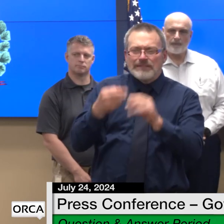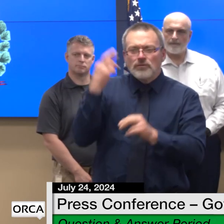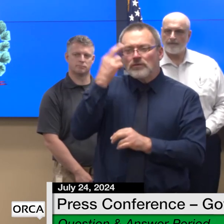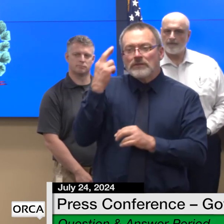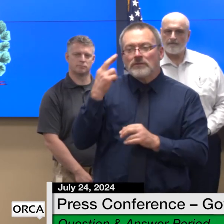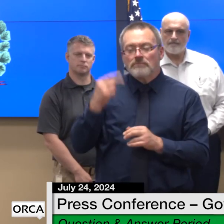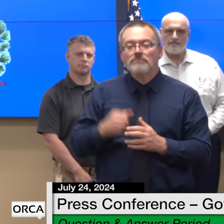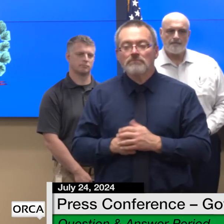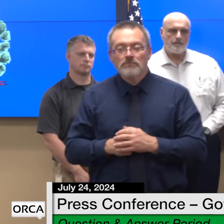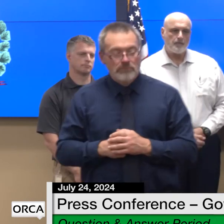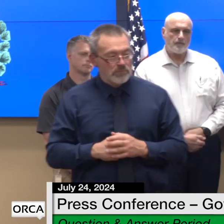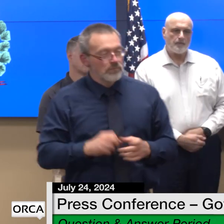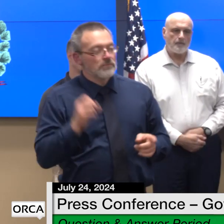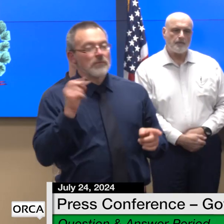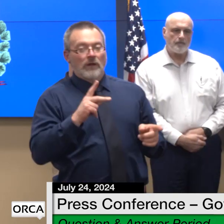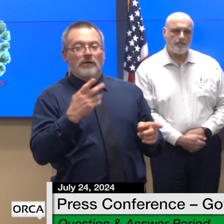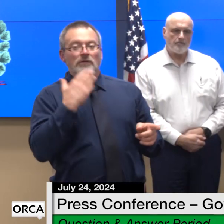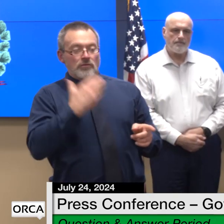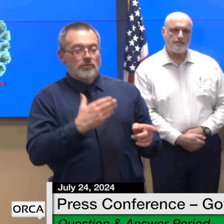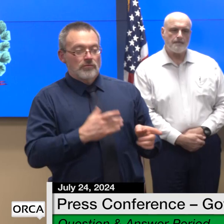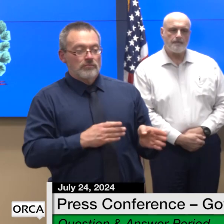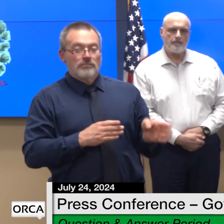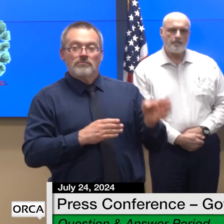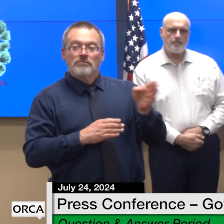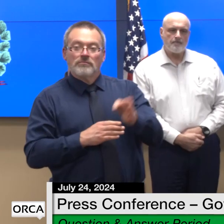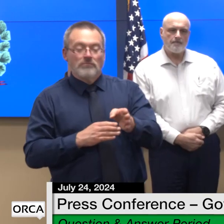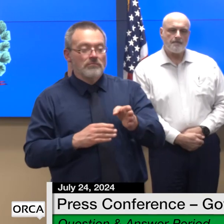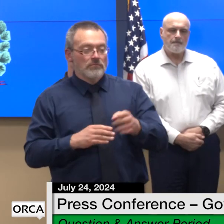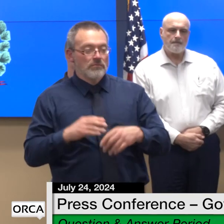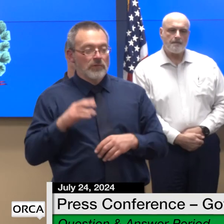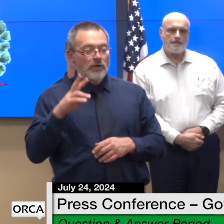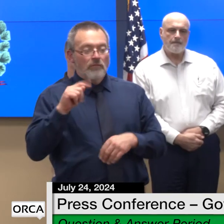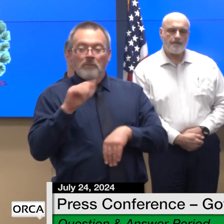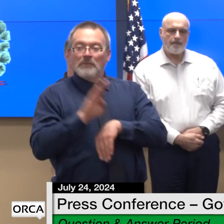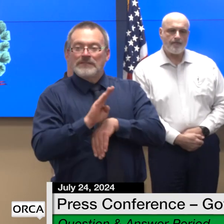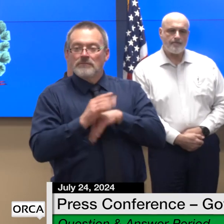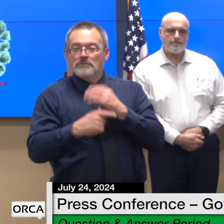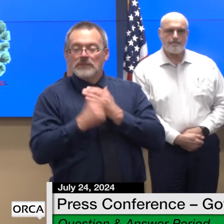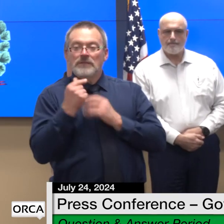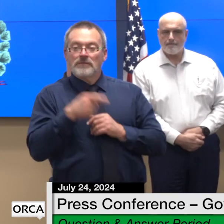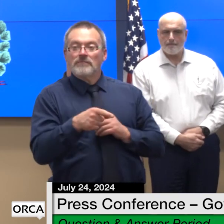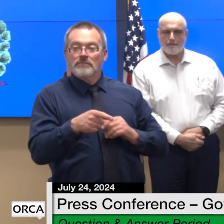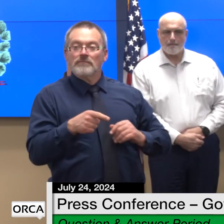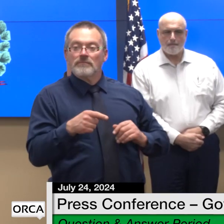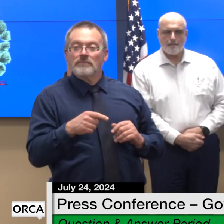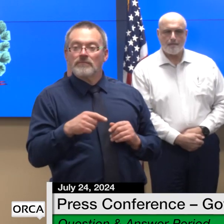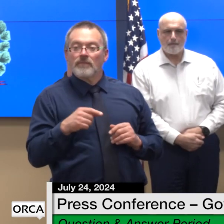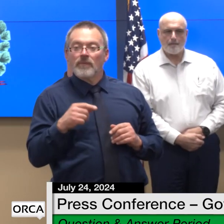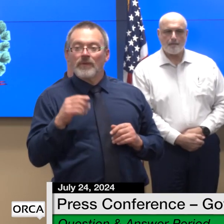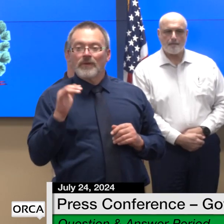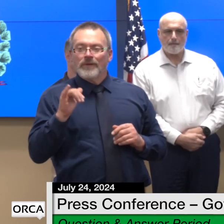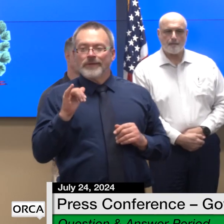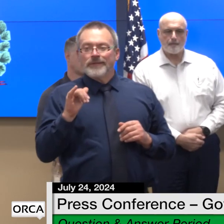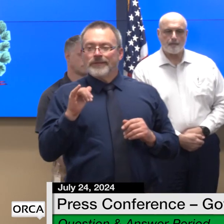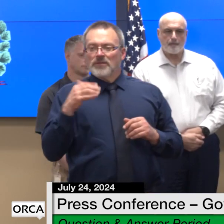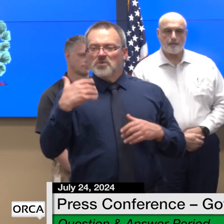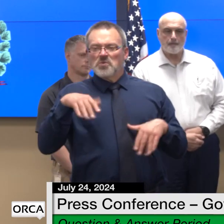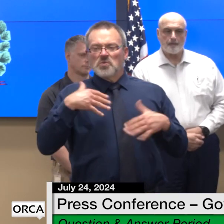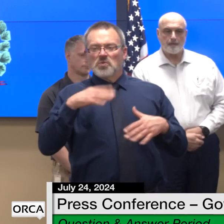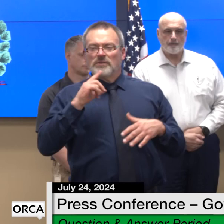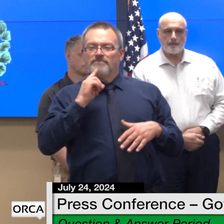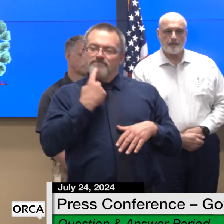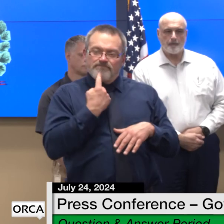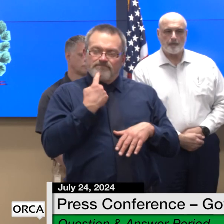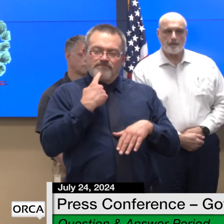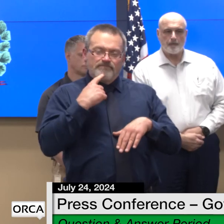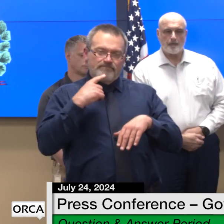Okay. You think it's strange that a legislative leader would raise concerns about undue influence being exerted upon the state of